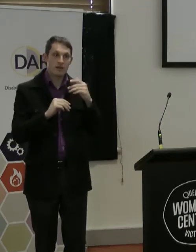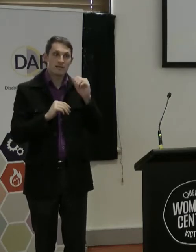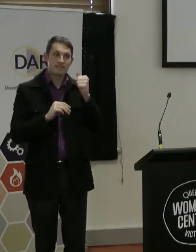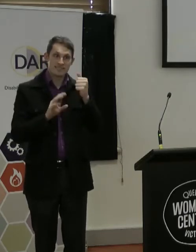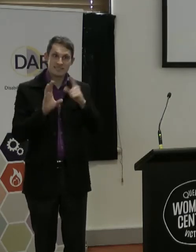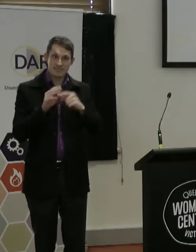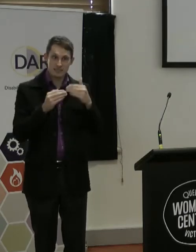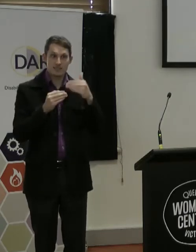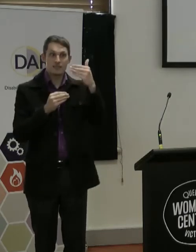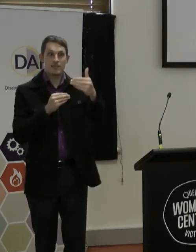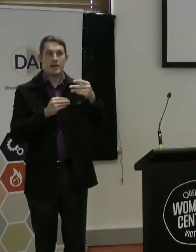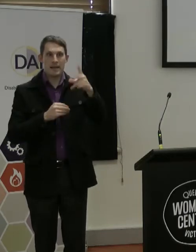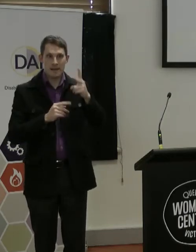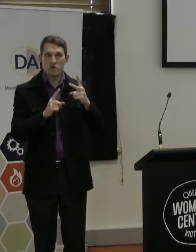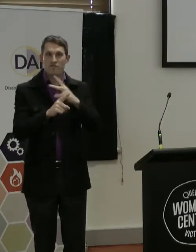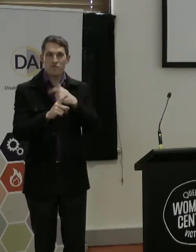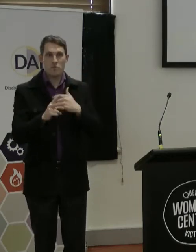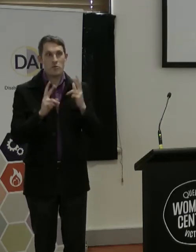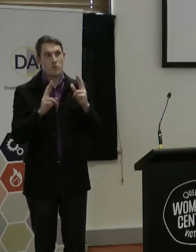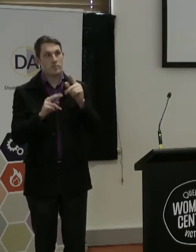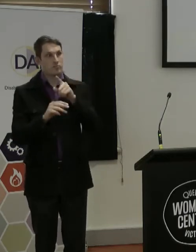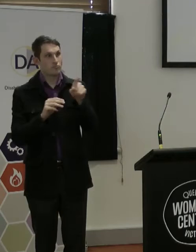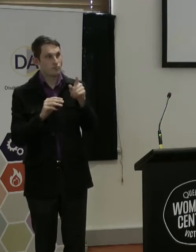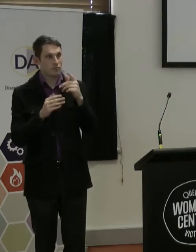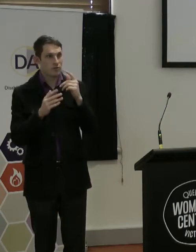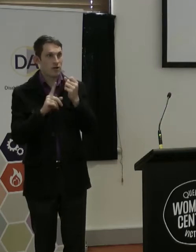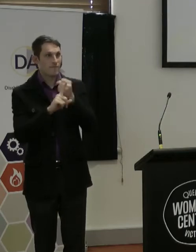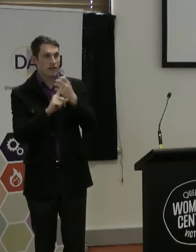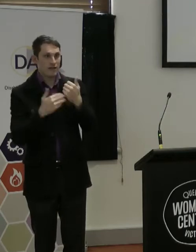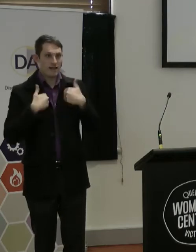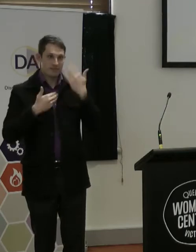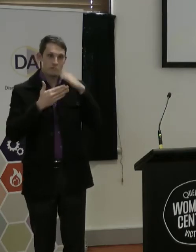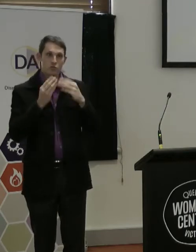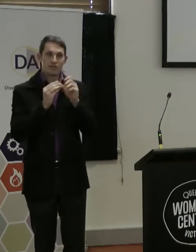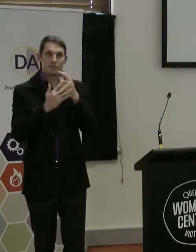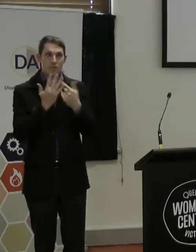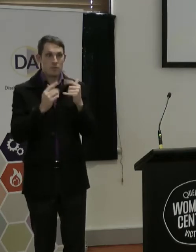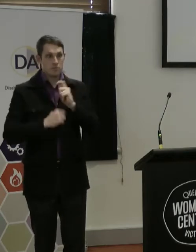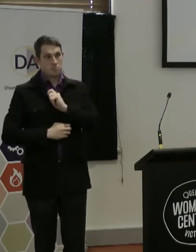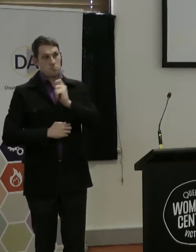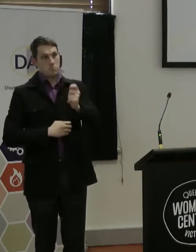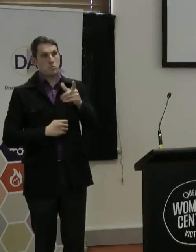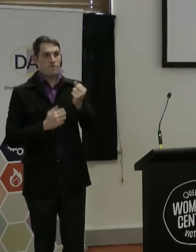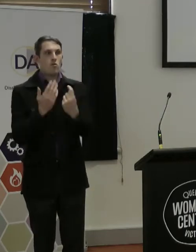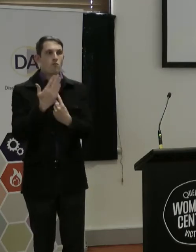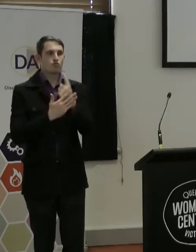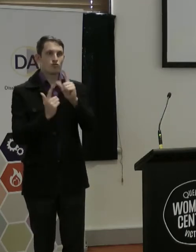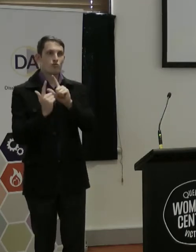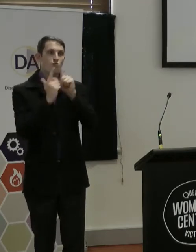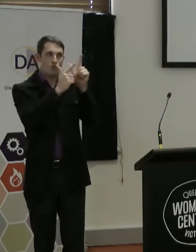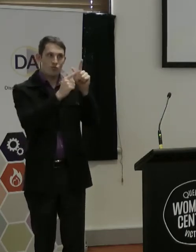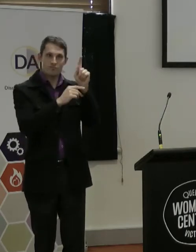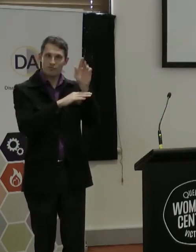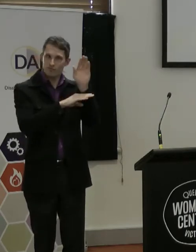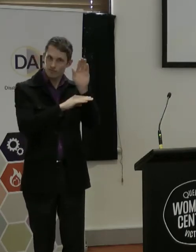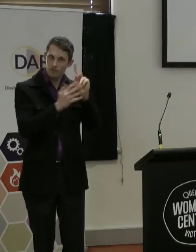think that there's some advocates out there in the audience with lived experience of disability who might actually have the opportunity to go to Geneva and be part of this process.